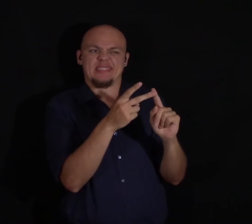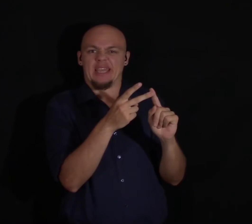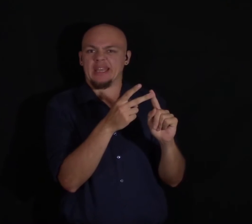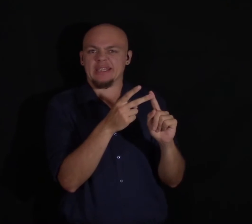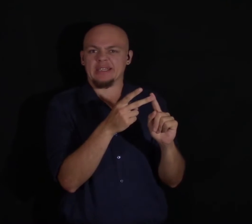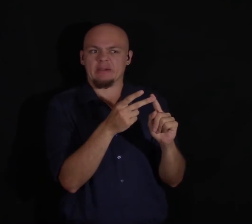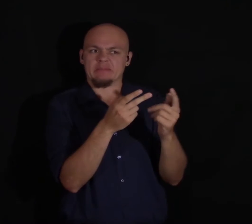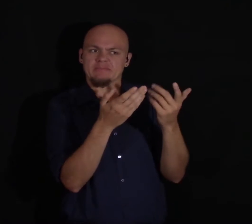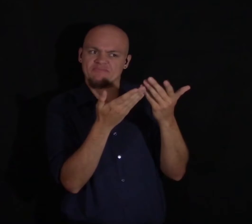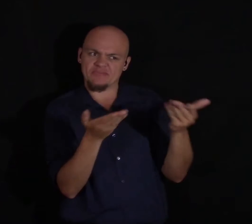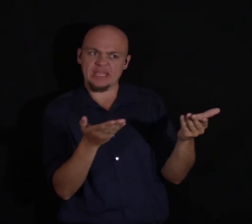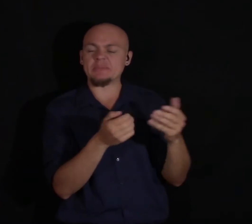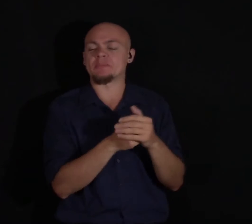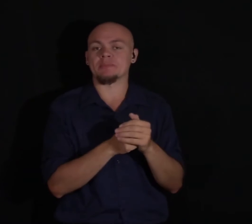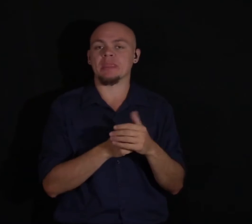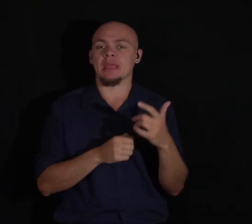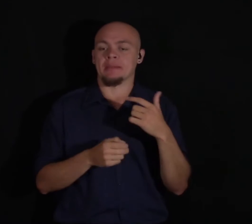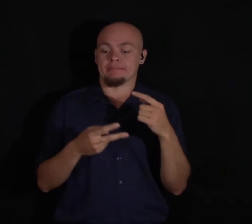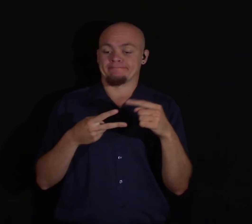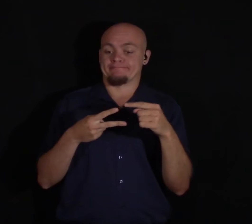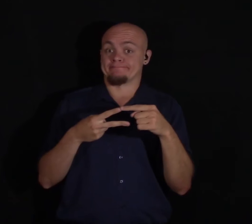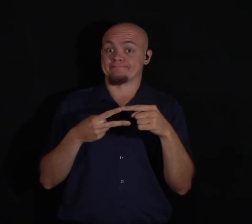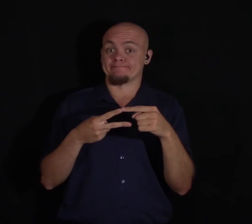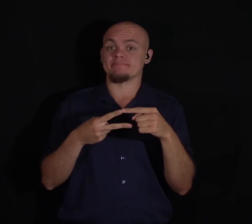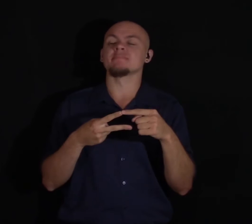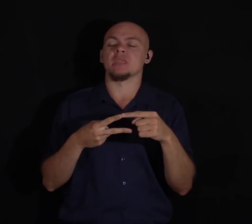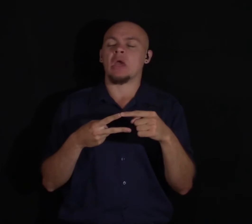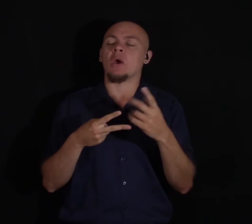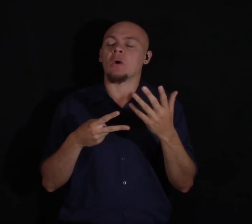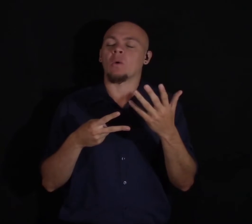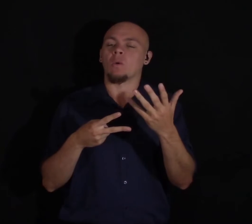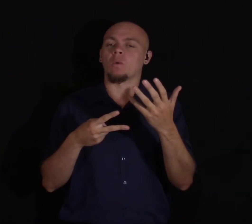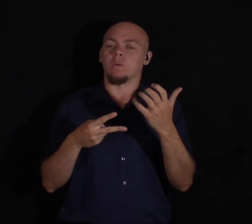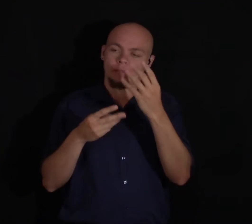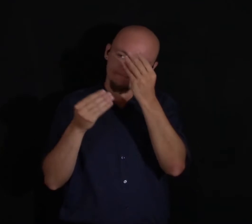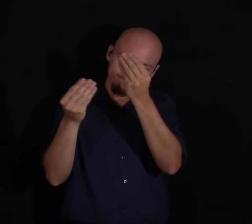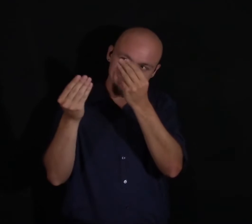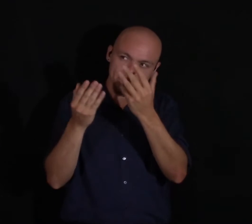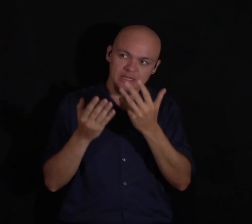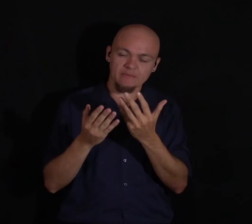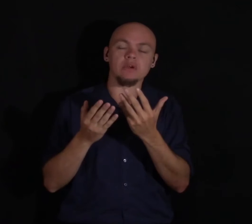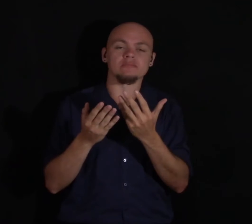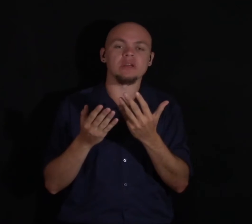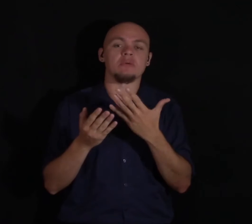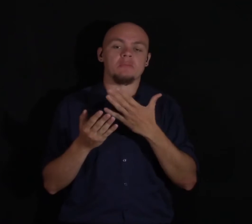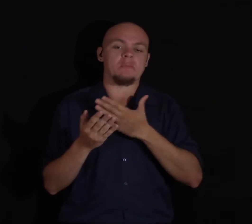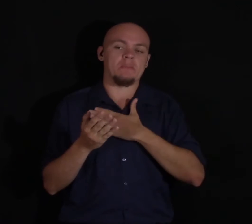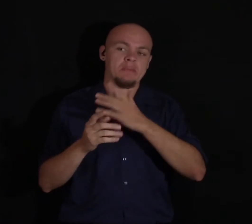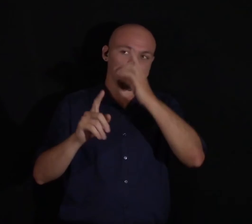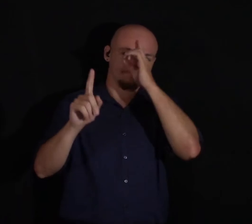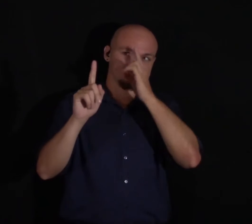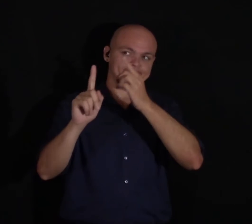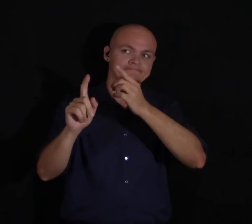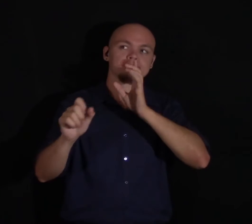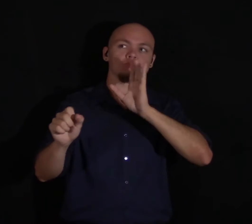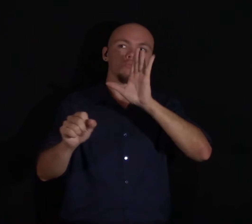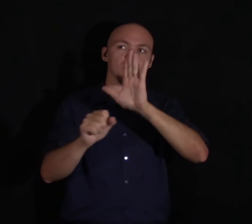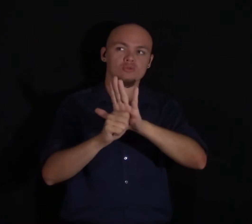was principally occupied with the means of obtaining the information necessary for the completion of my promise, and quickly availed myself